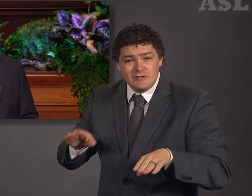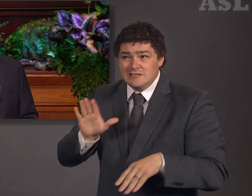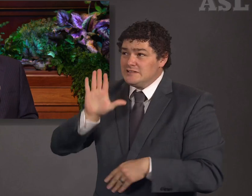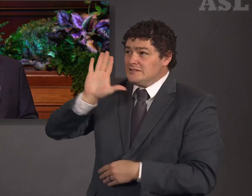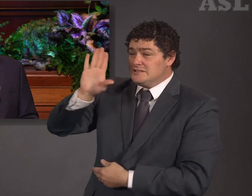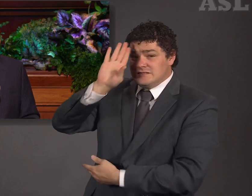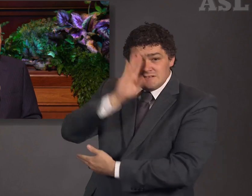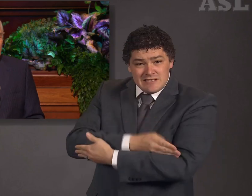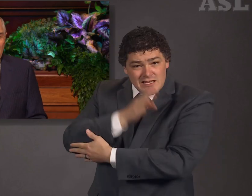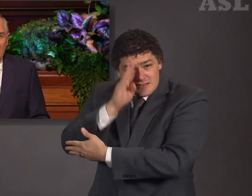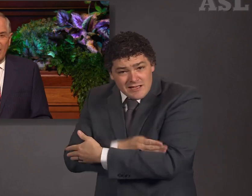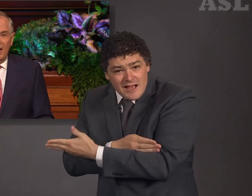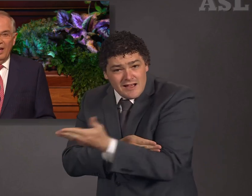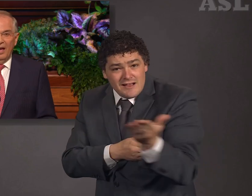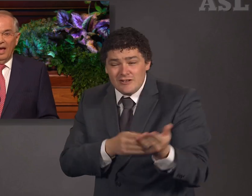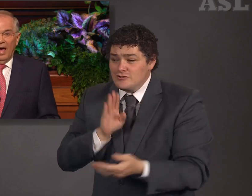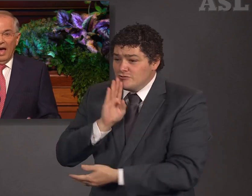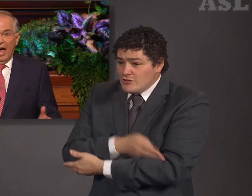daughters.